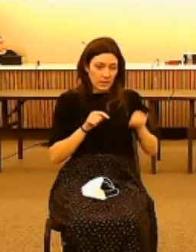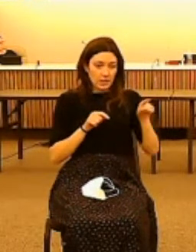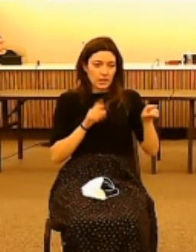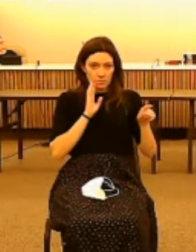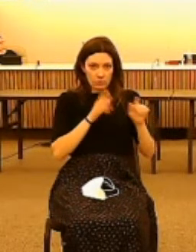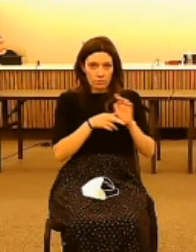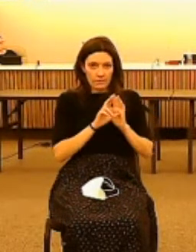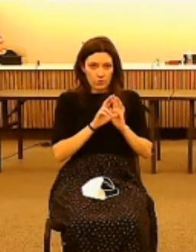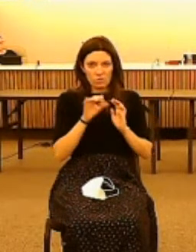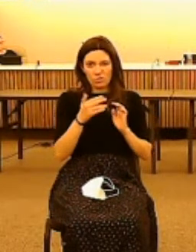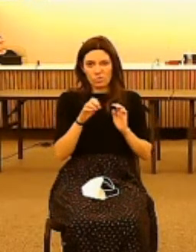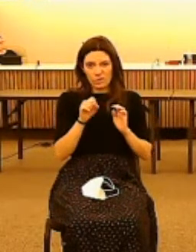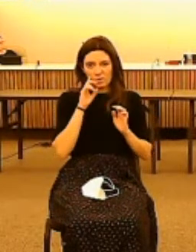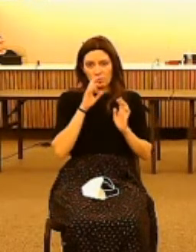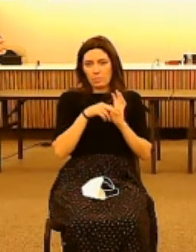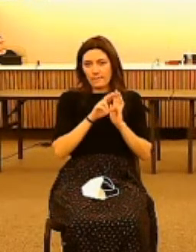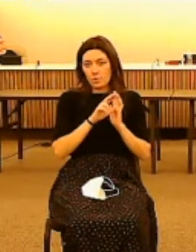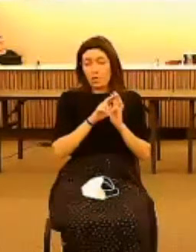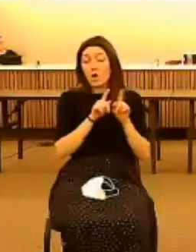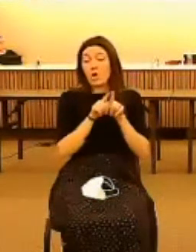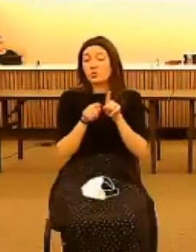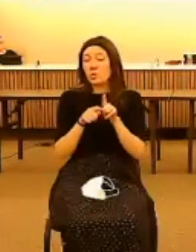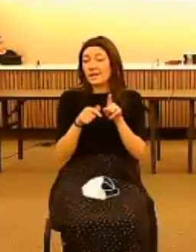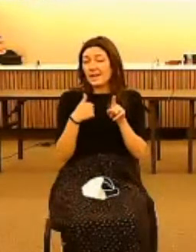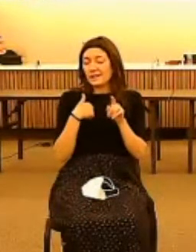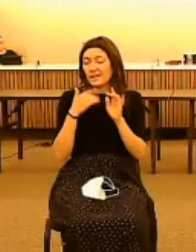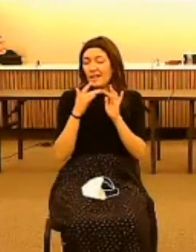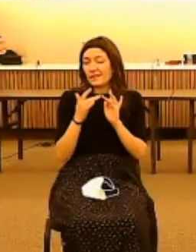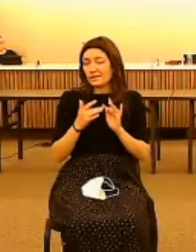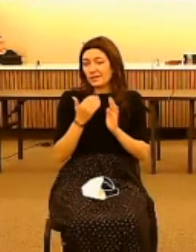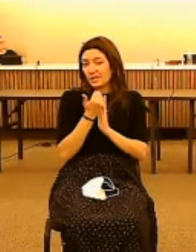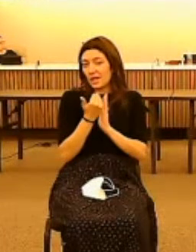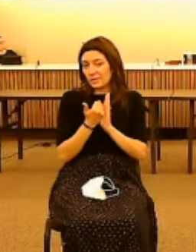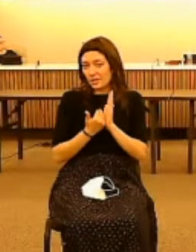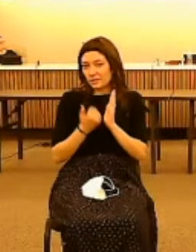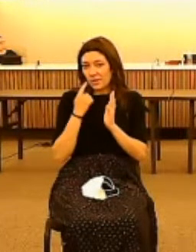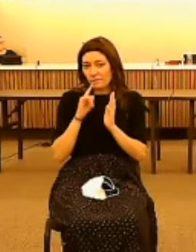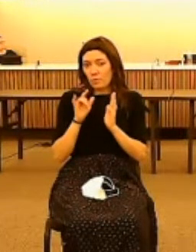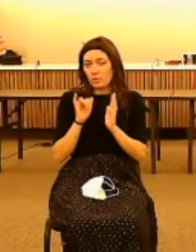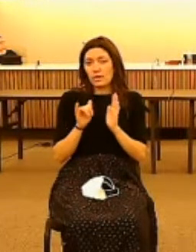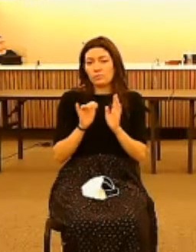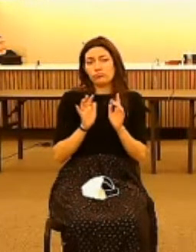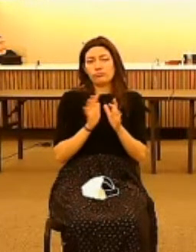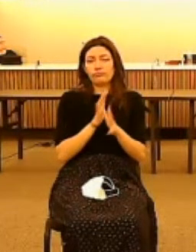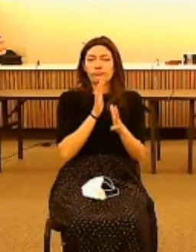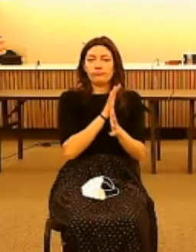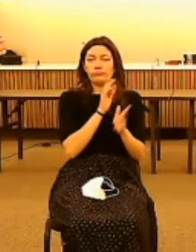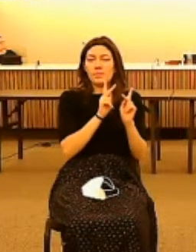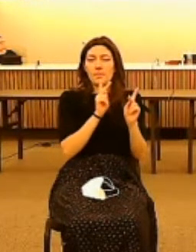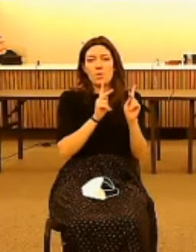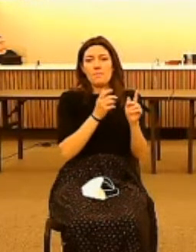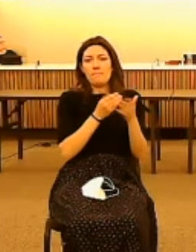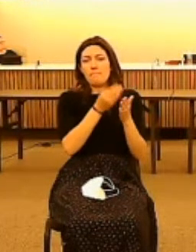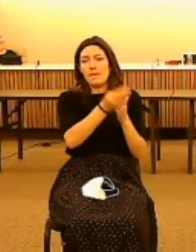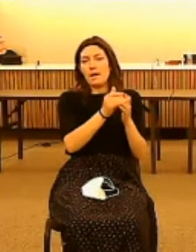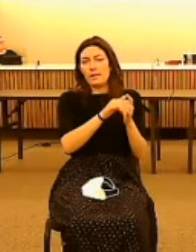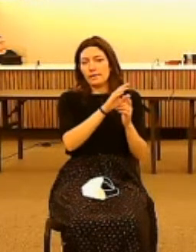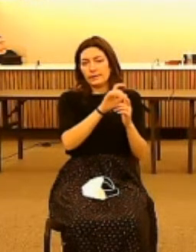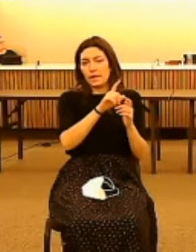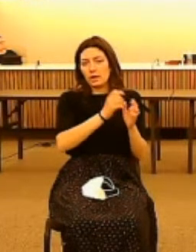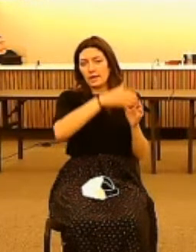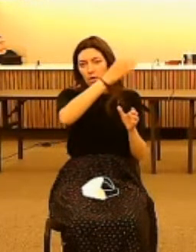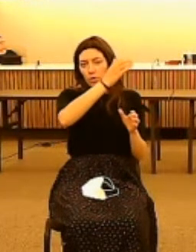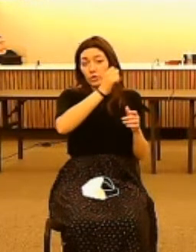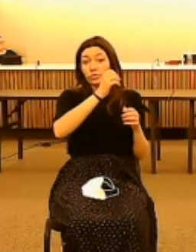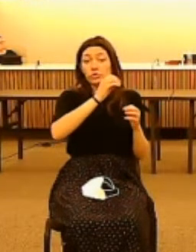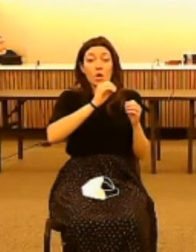also has a list of contacts for the predominant buyers of cell towers. So he will actually make sure when